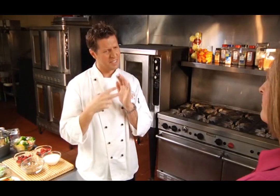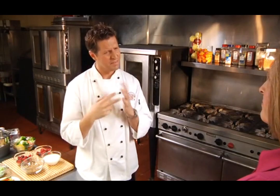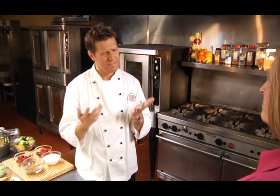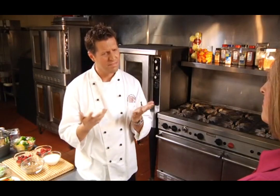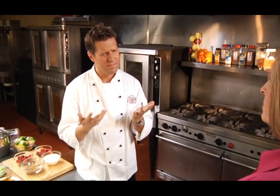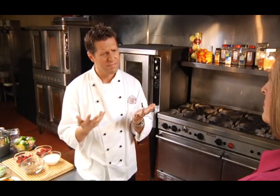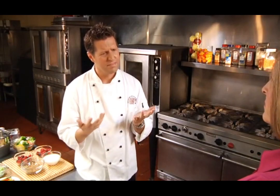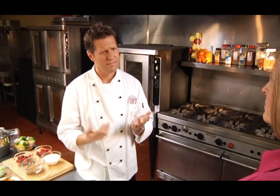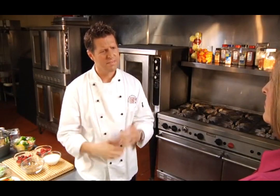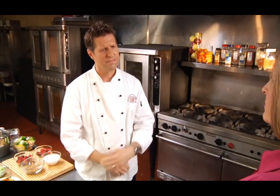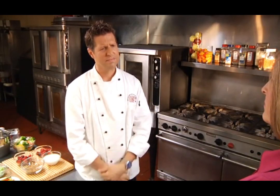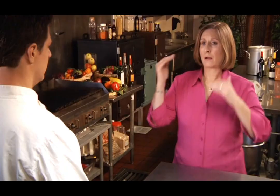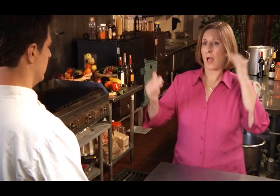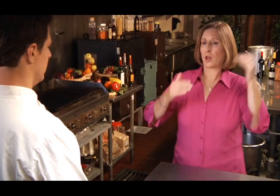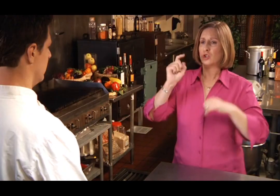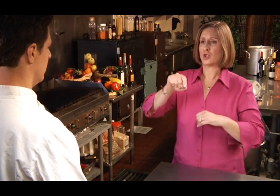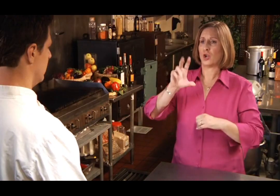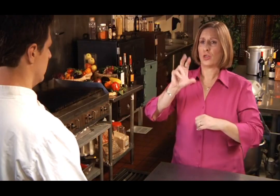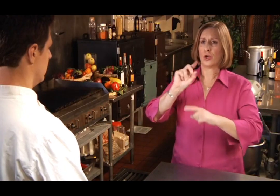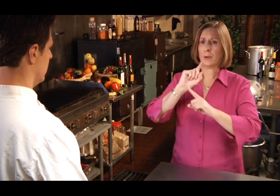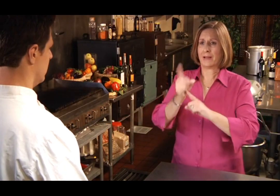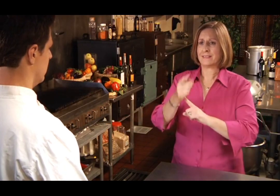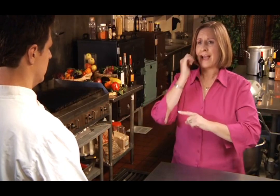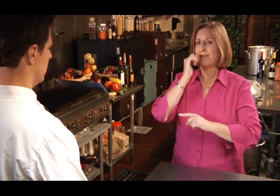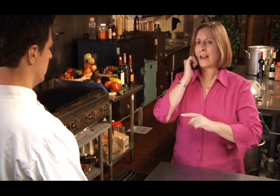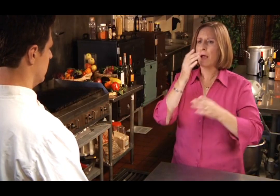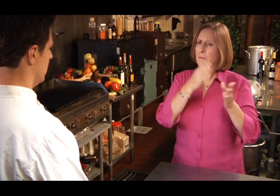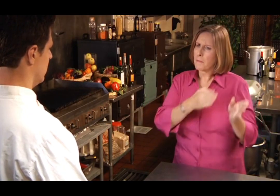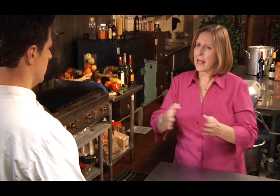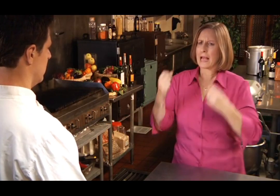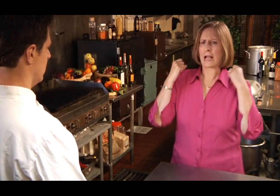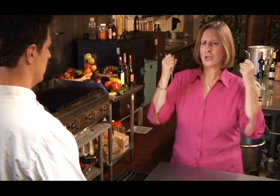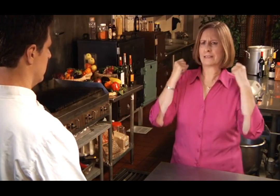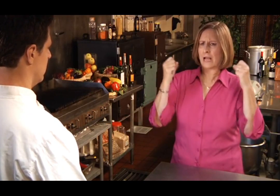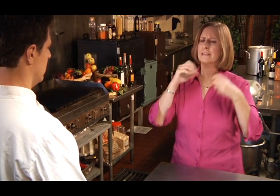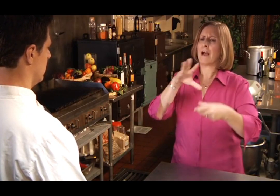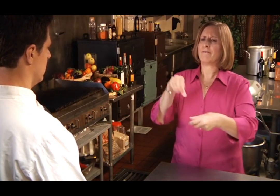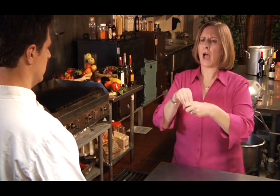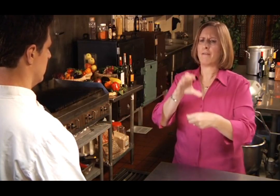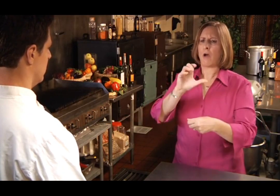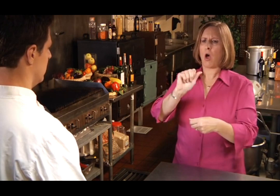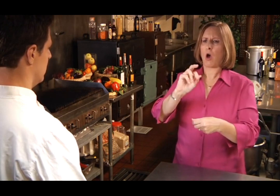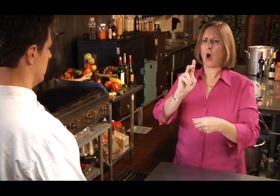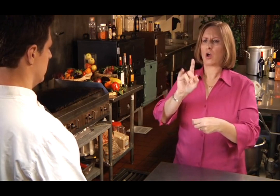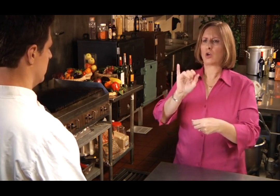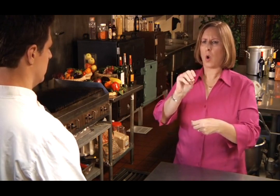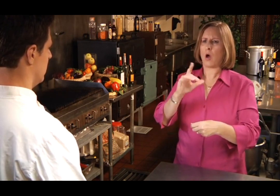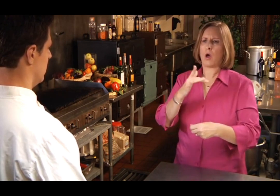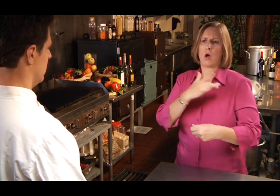What does this mean? Adults should plan for at least 30 minutes a day of cardio activity that increases the heart